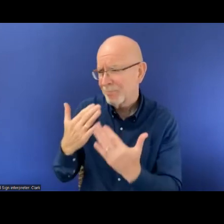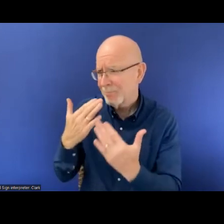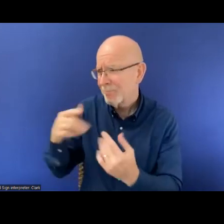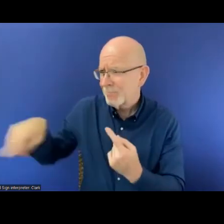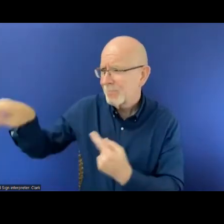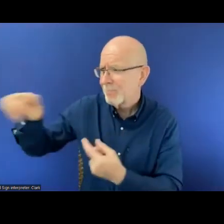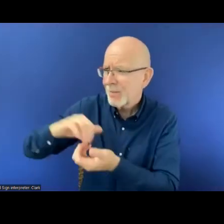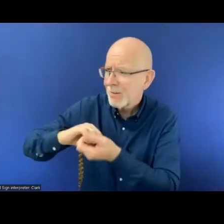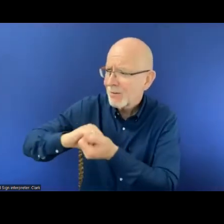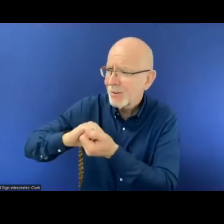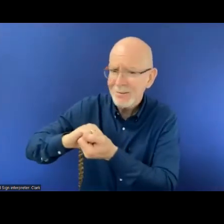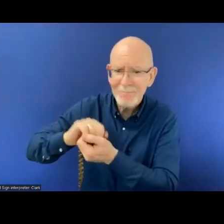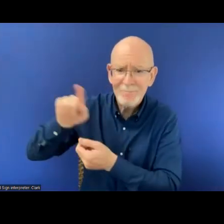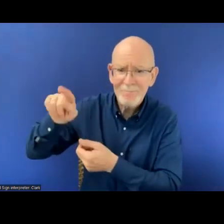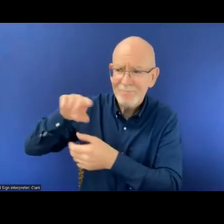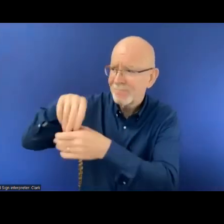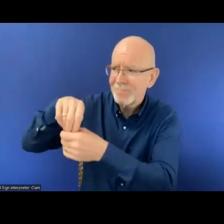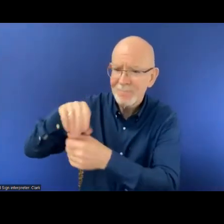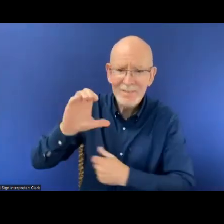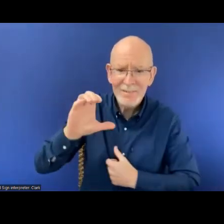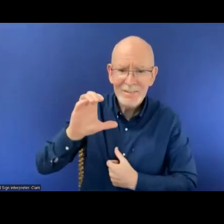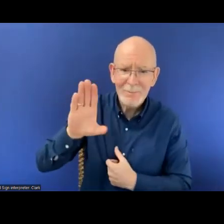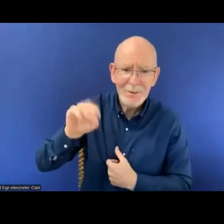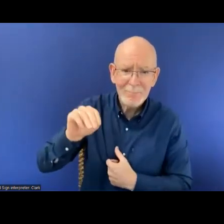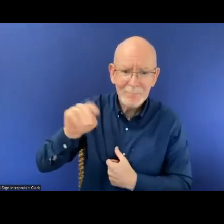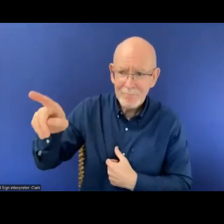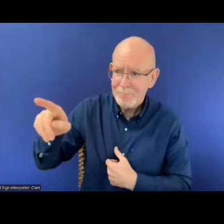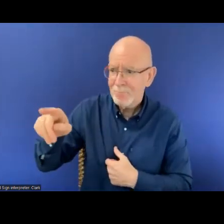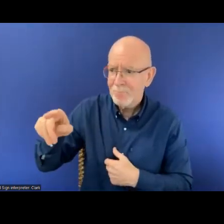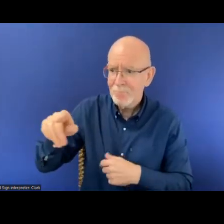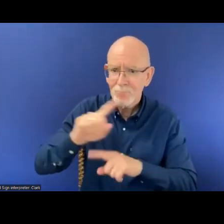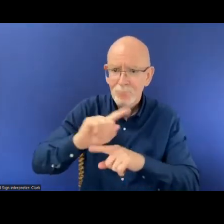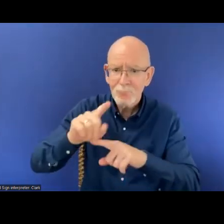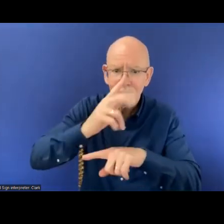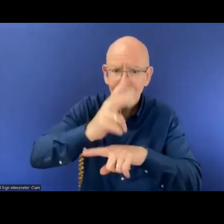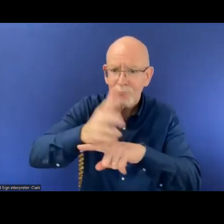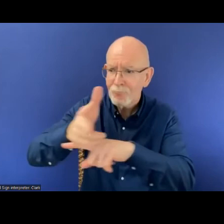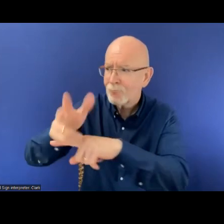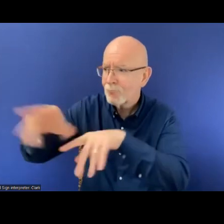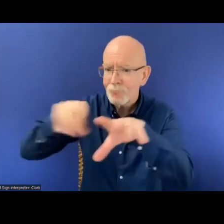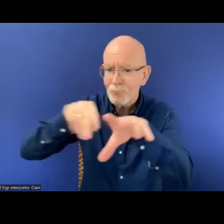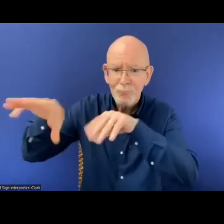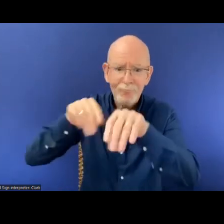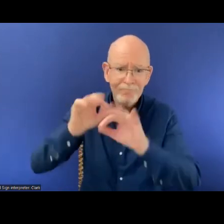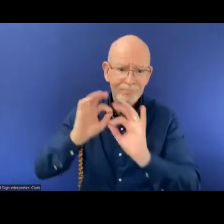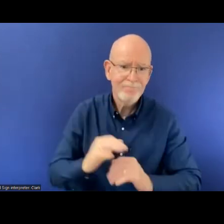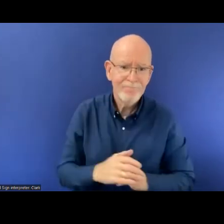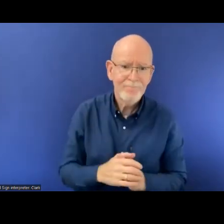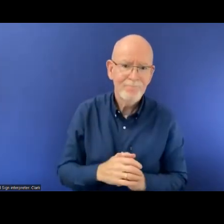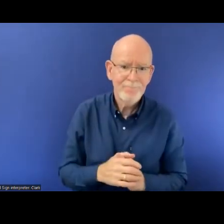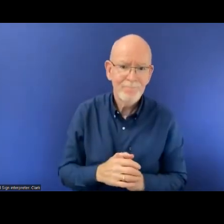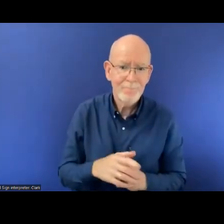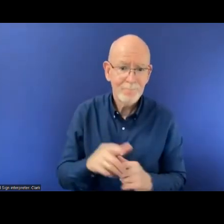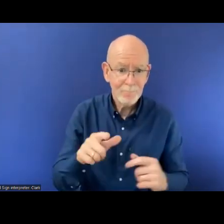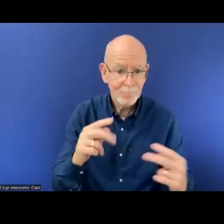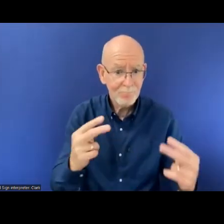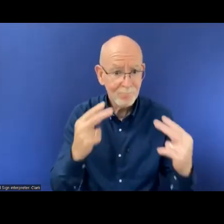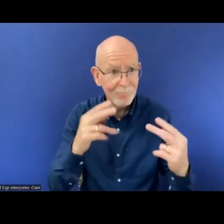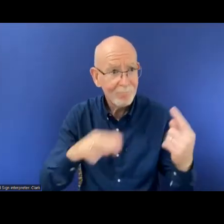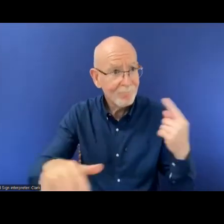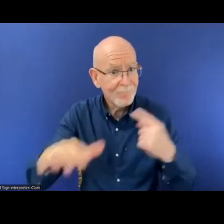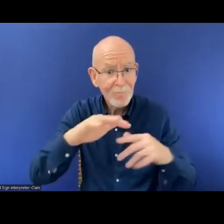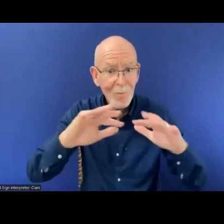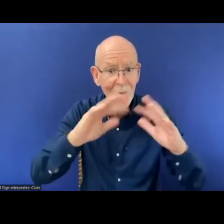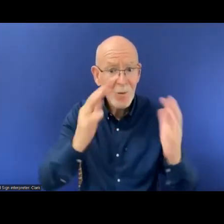in Ivory Coast who has just messaged saying they feel alone in this. Well, you're not alone in this community. We join together to solve this